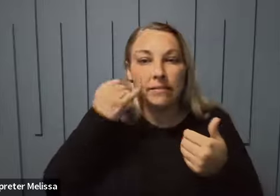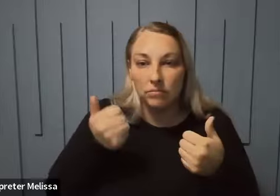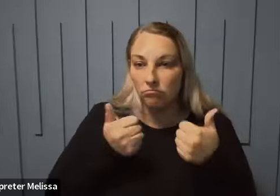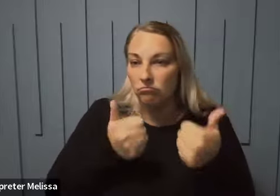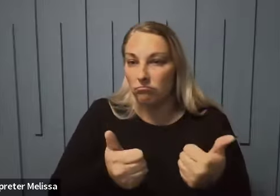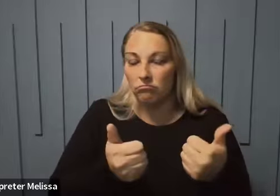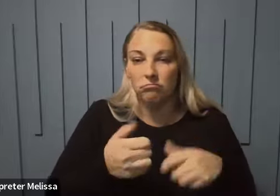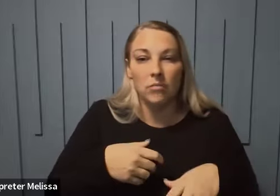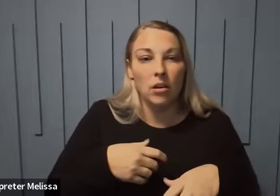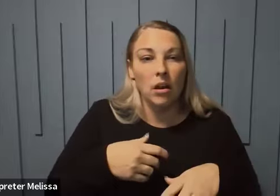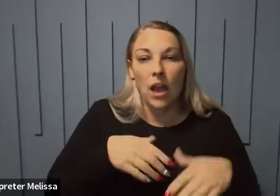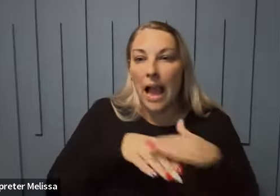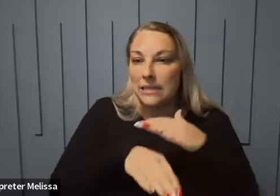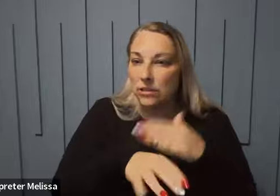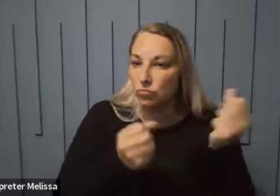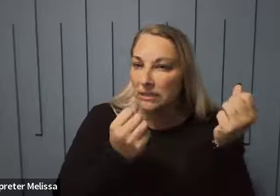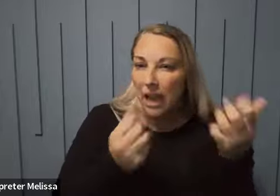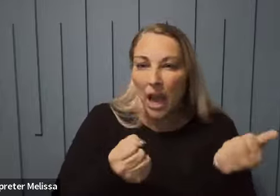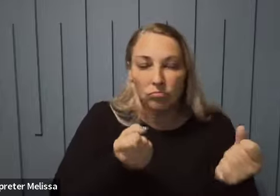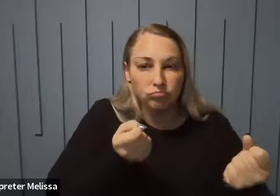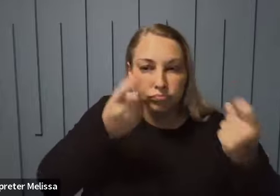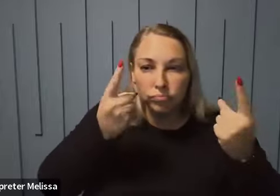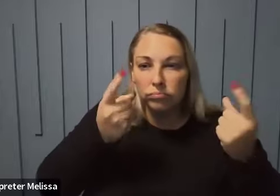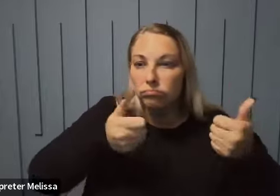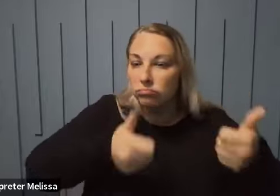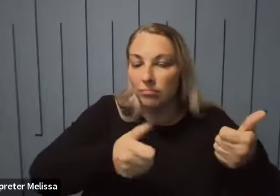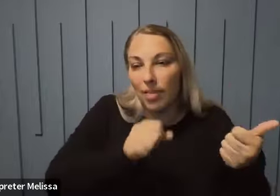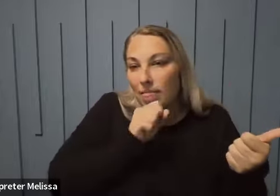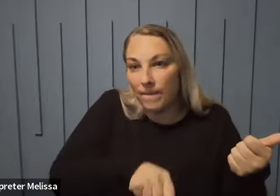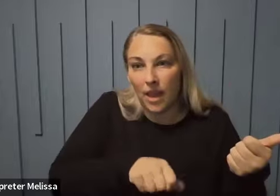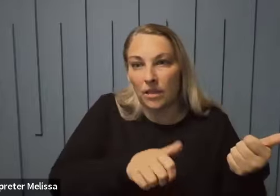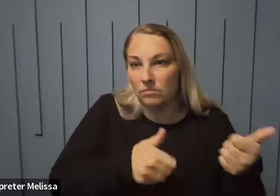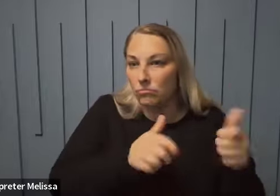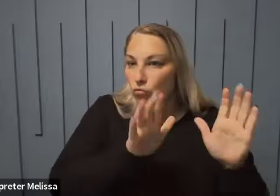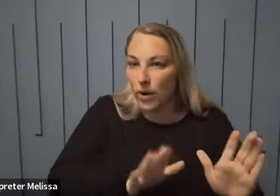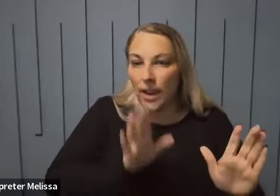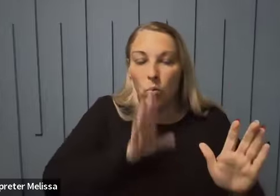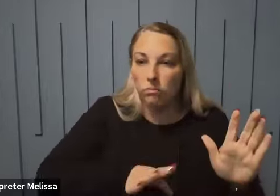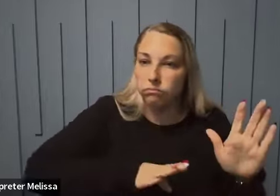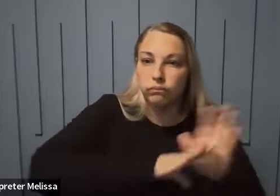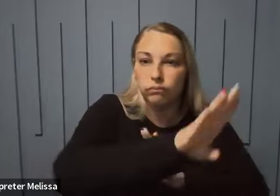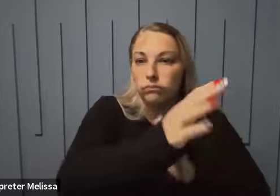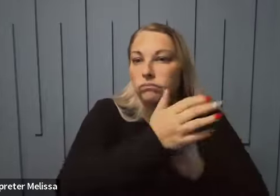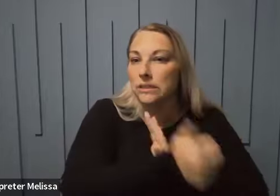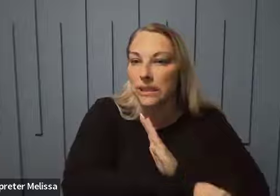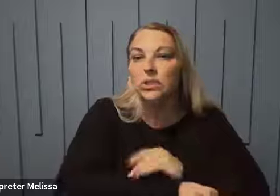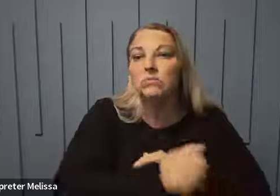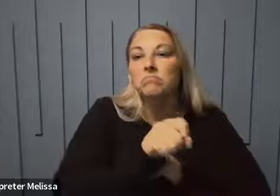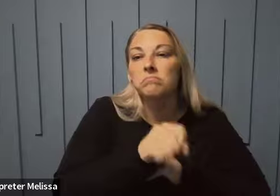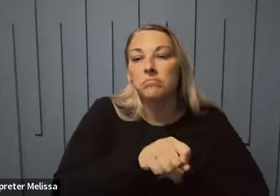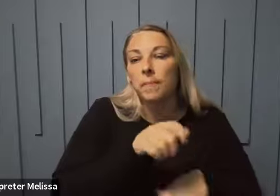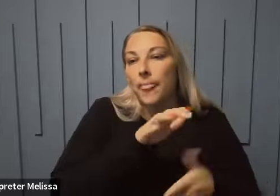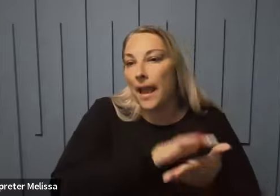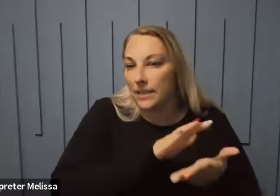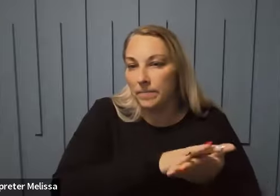full unfettered access to American Sign Language, I love that for them. That's great. It's going to help our academic skills. It's going to